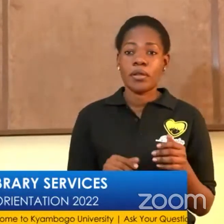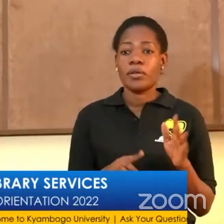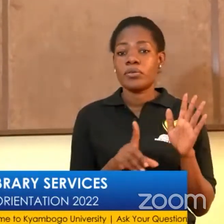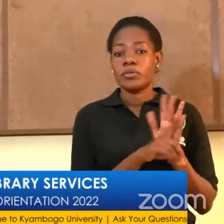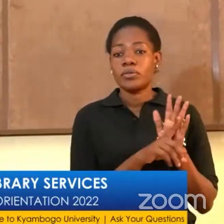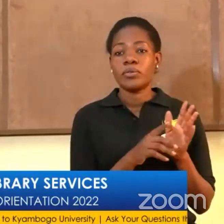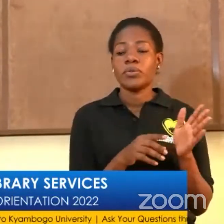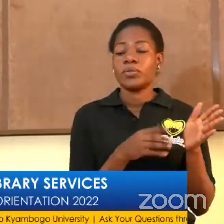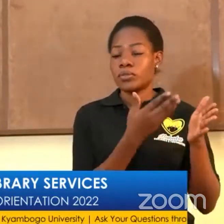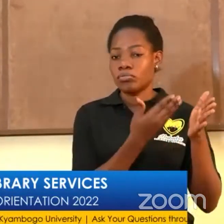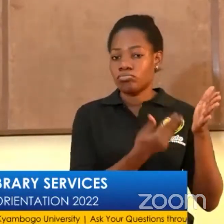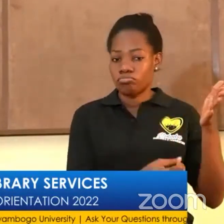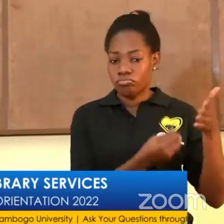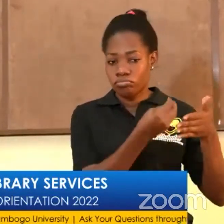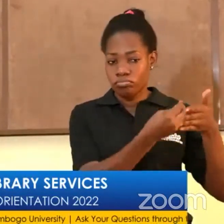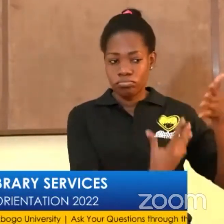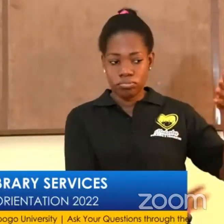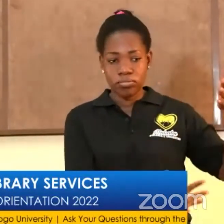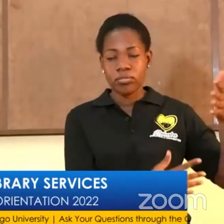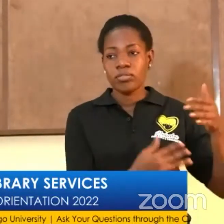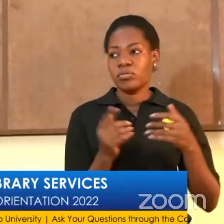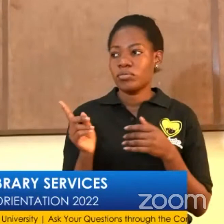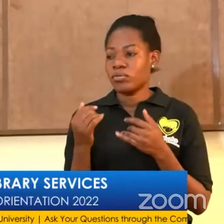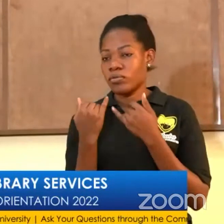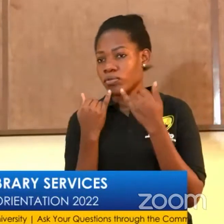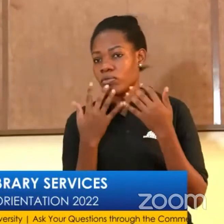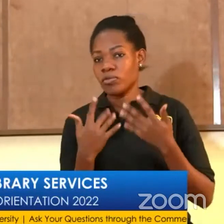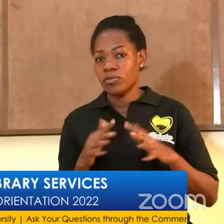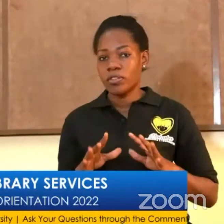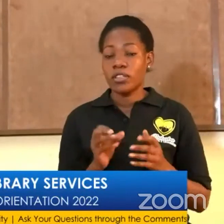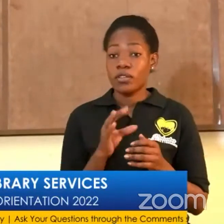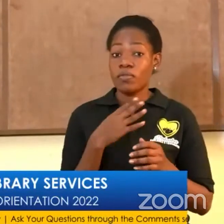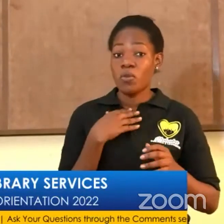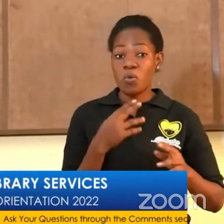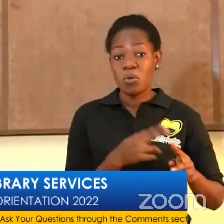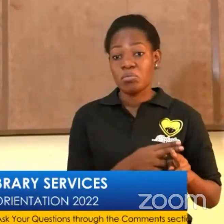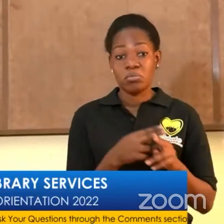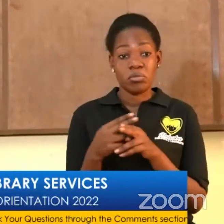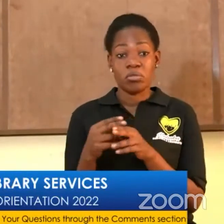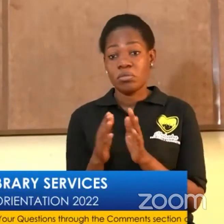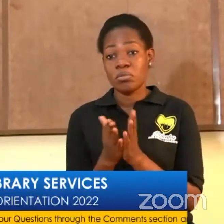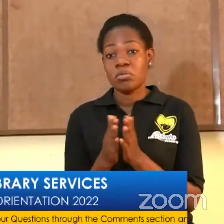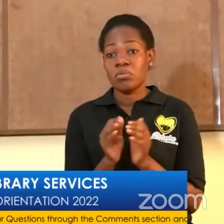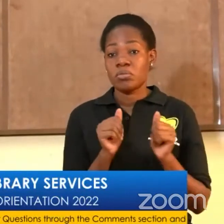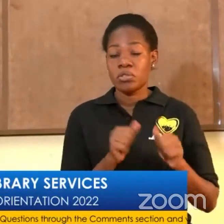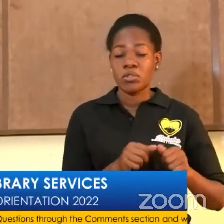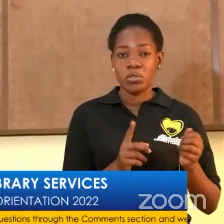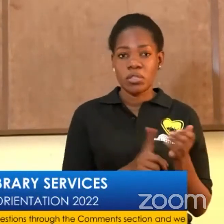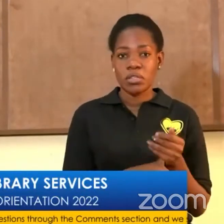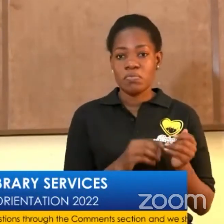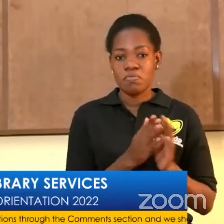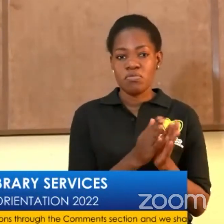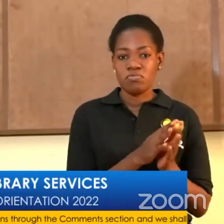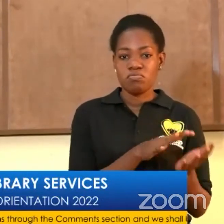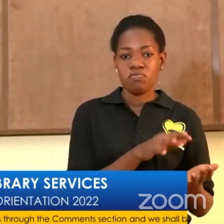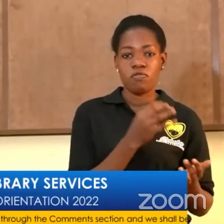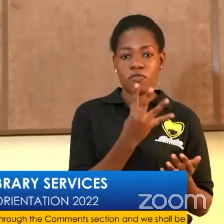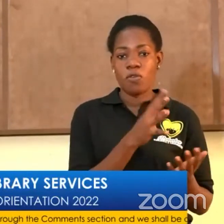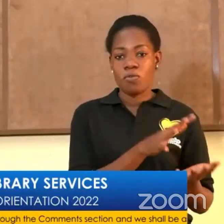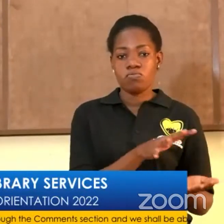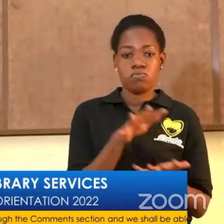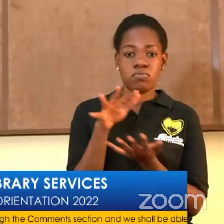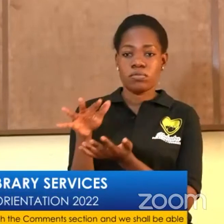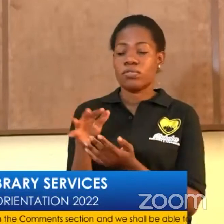was telling you about. If you want to borrow a book, you can borrow 4 books at a go. The period of borrowing is